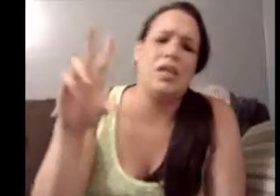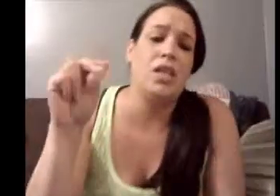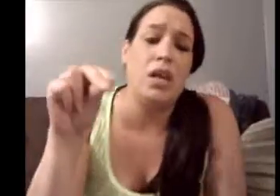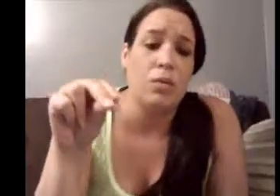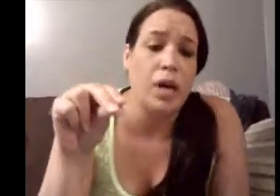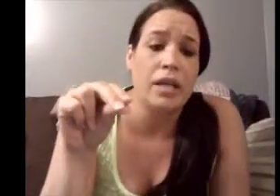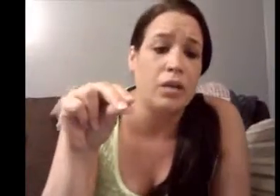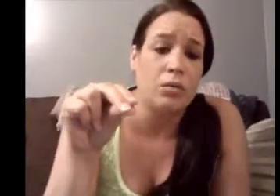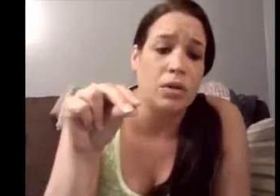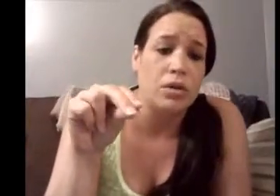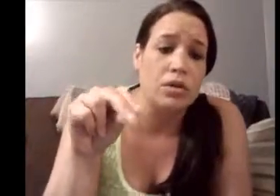No, I don't work